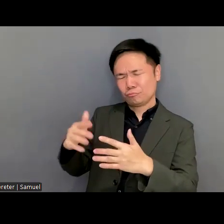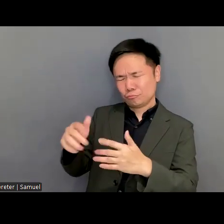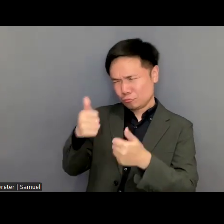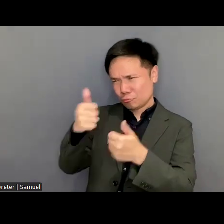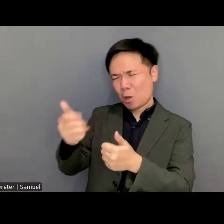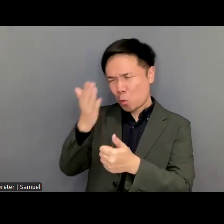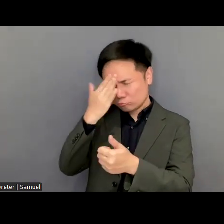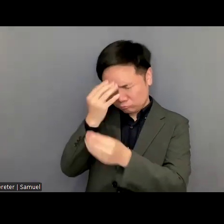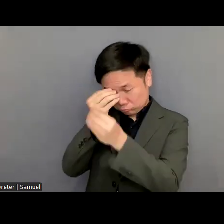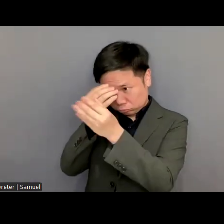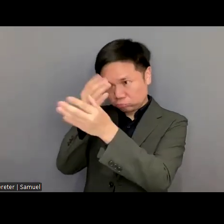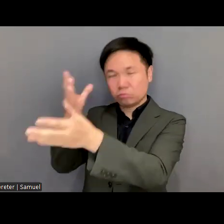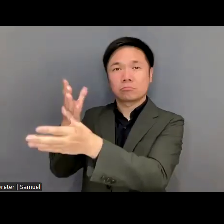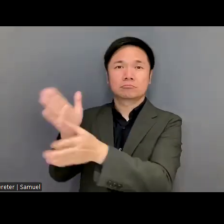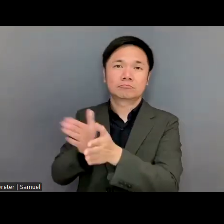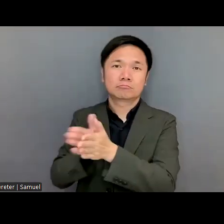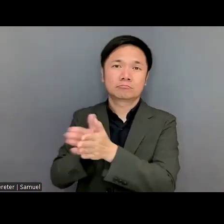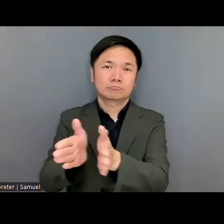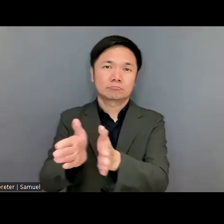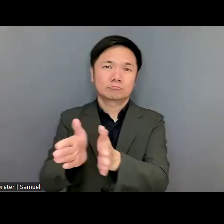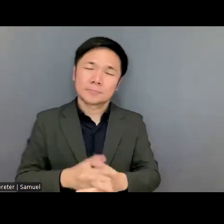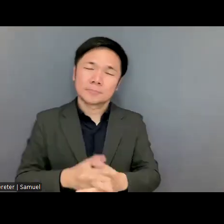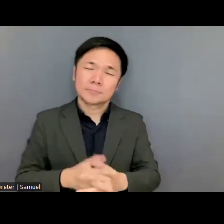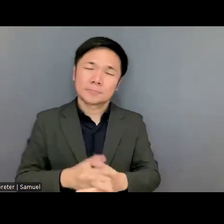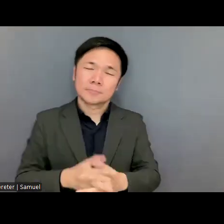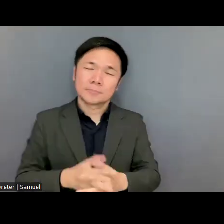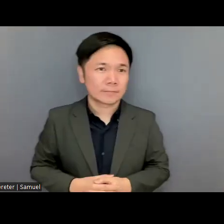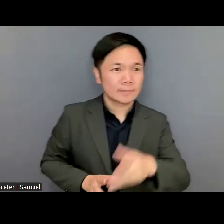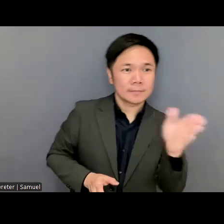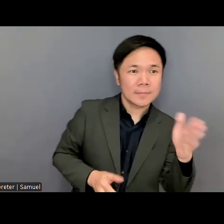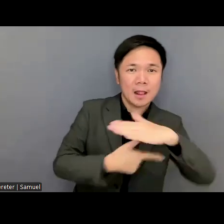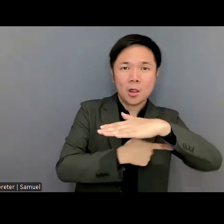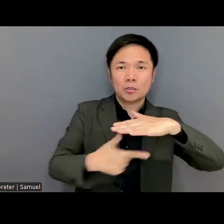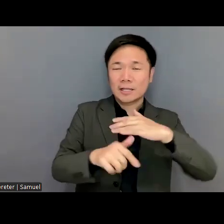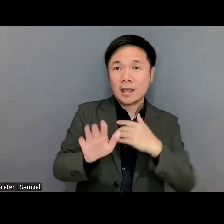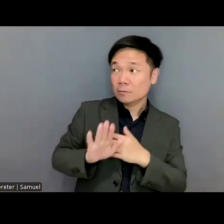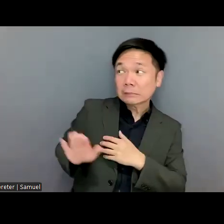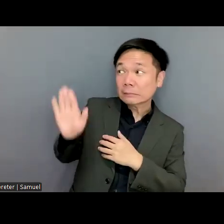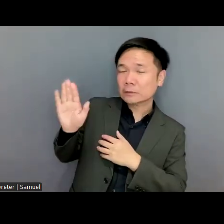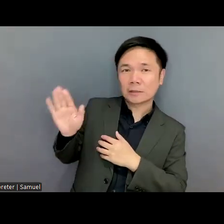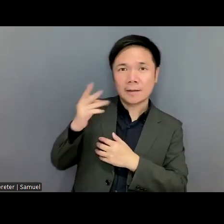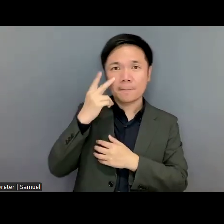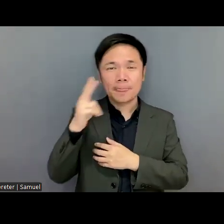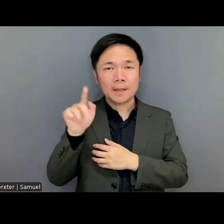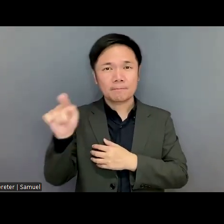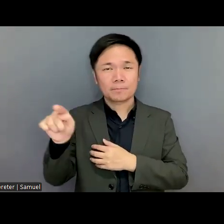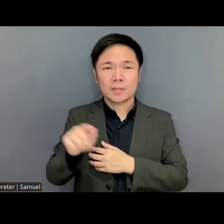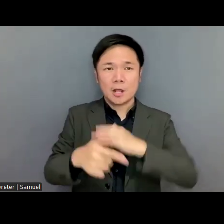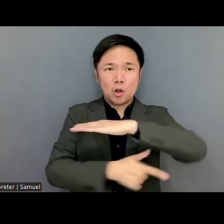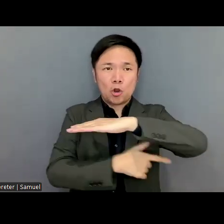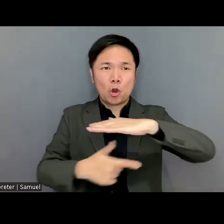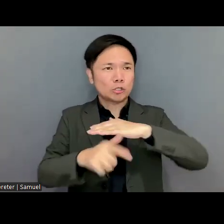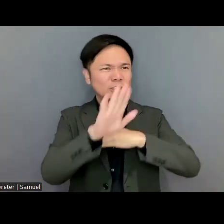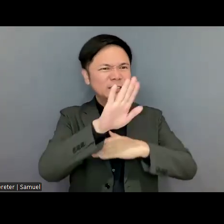disability. Thank you so much. Rosario, sorry to Yes. interrupt you. I see our colleagues from logistic have